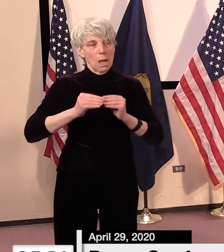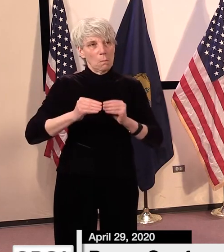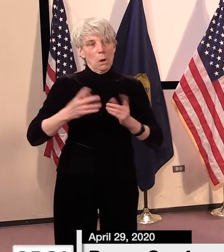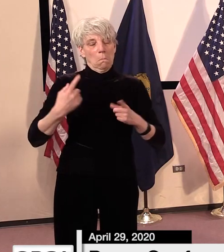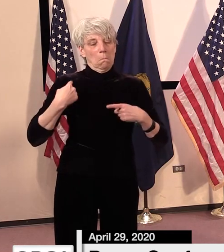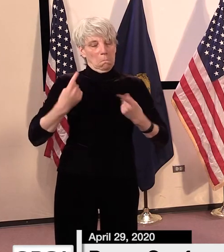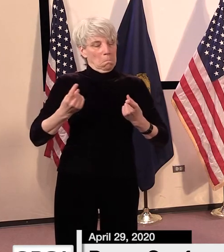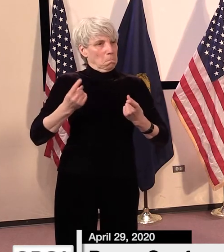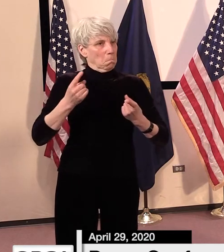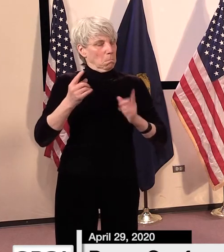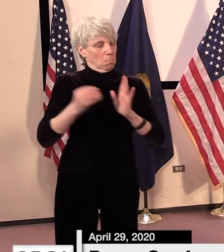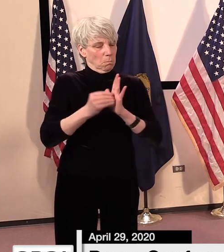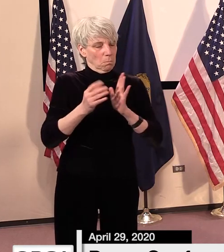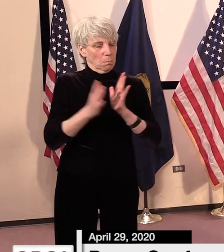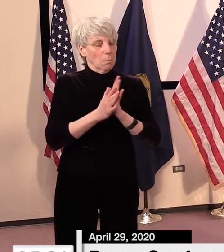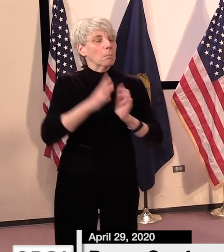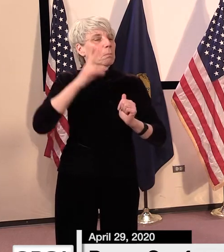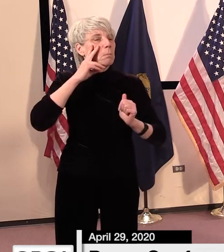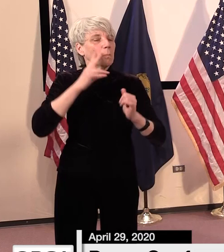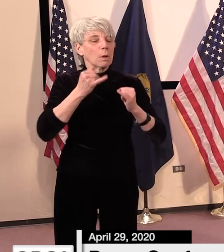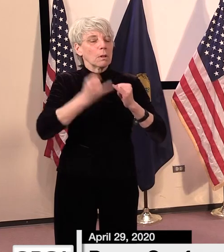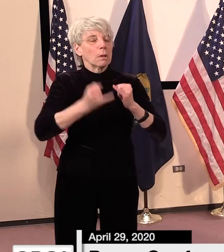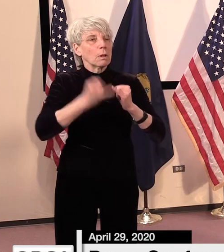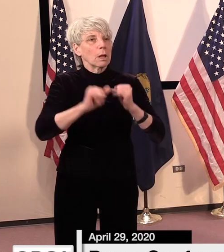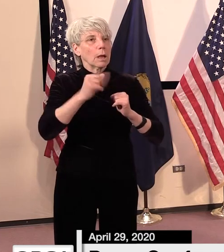final April numbers.